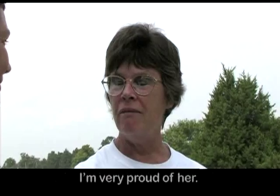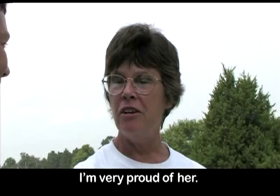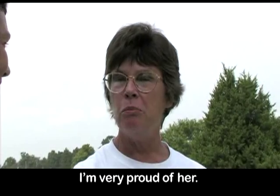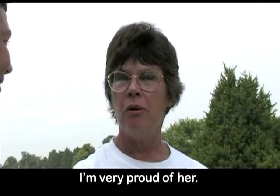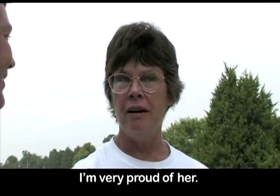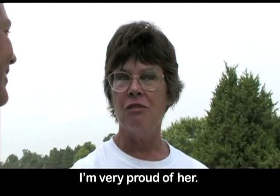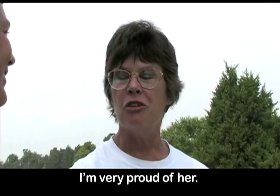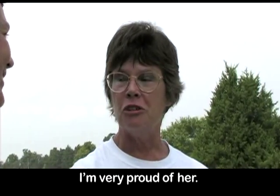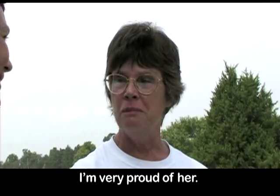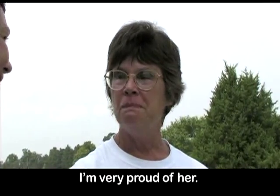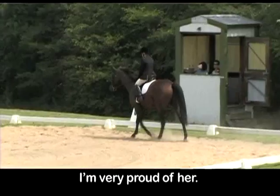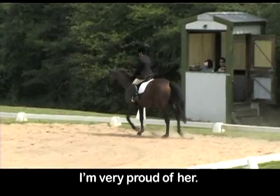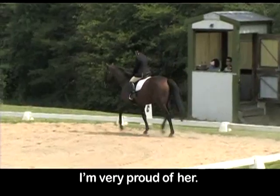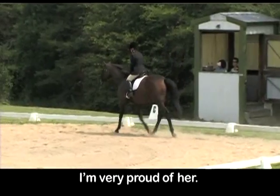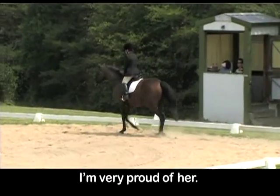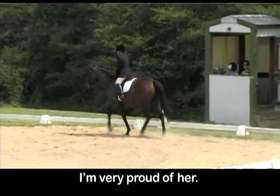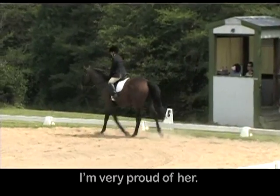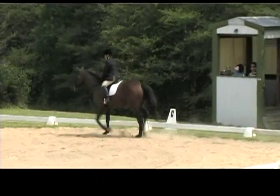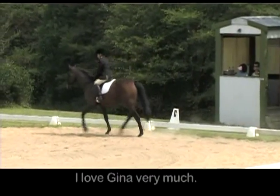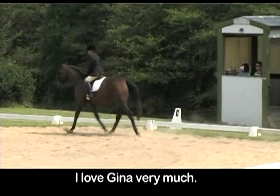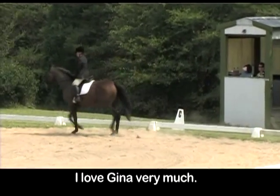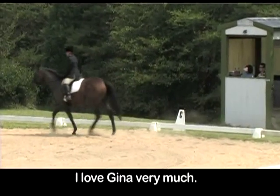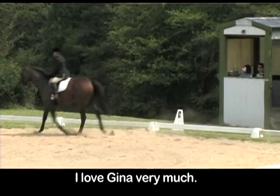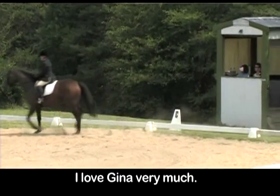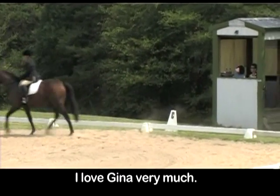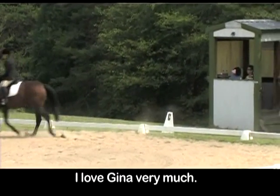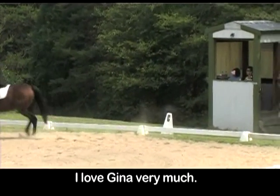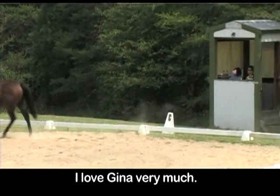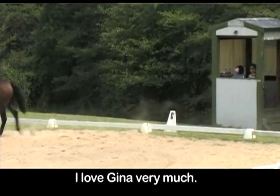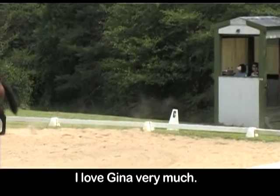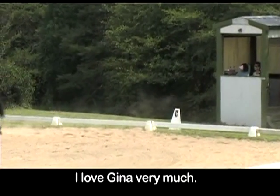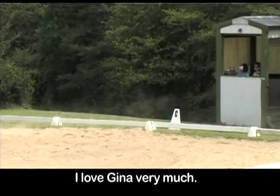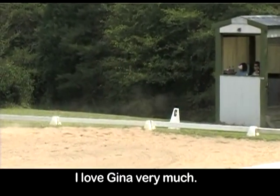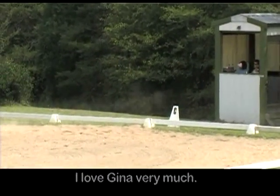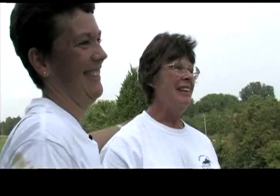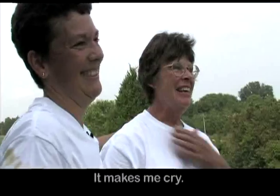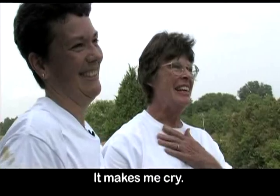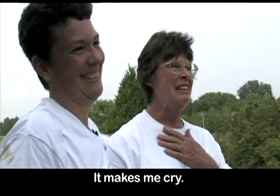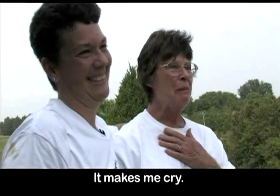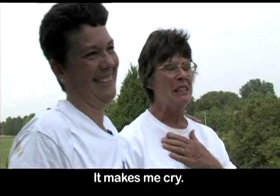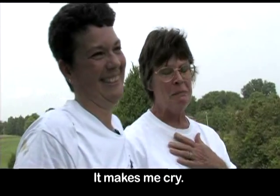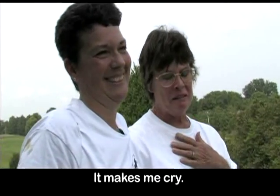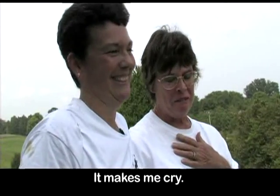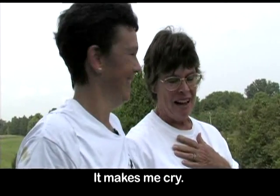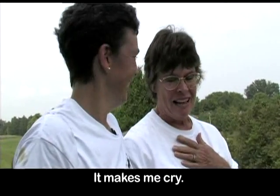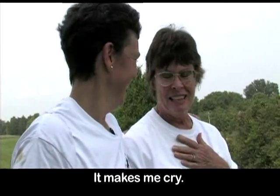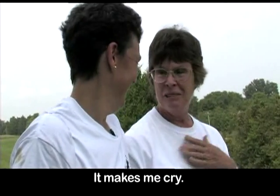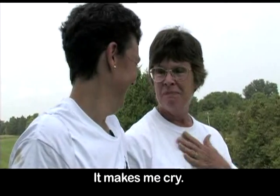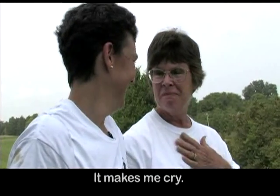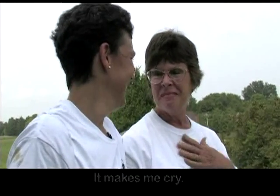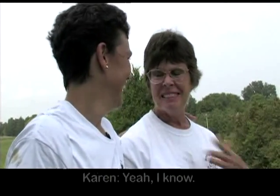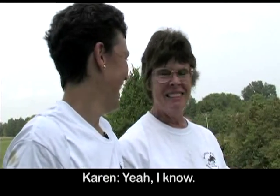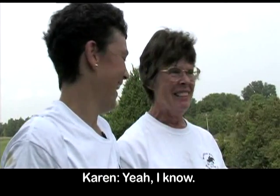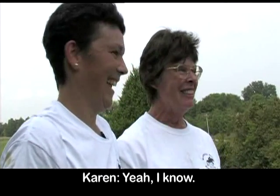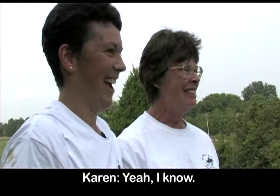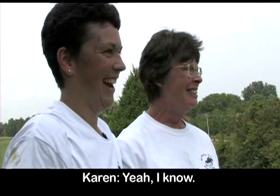very proud of her. I love Gina very much. Makes me cry. Yeah,